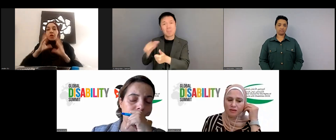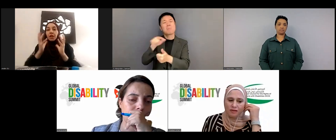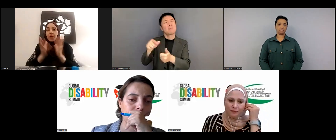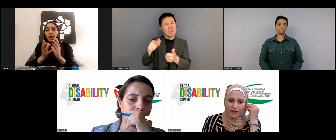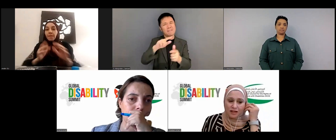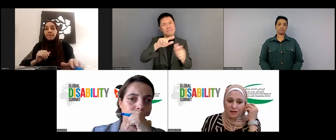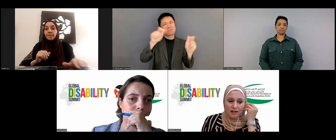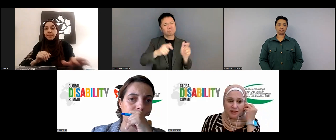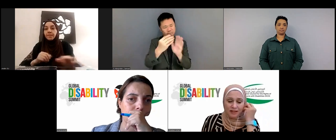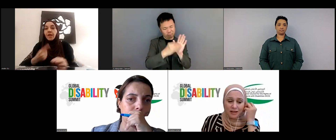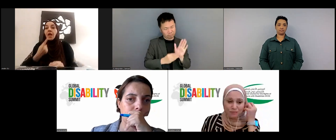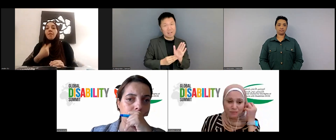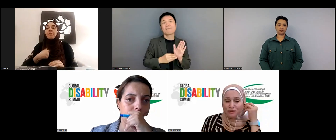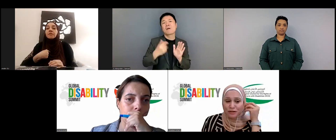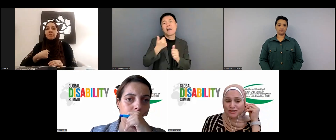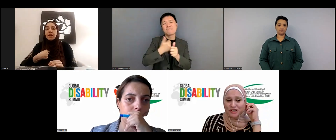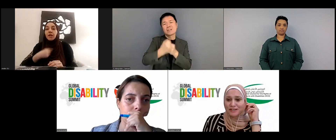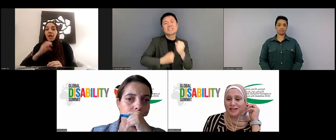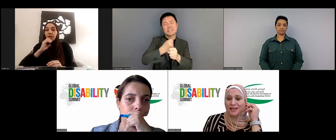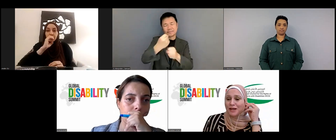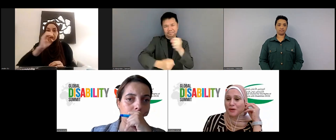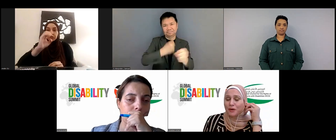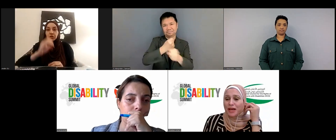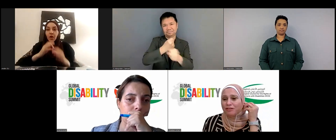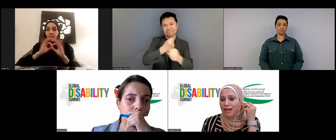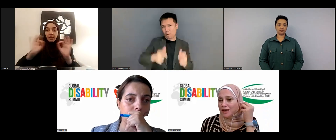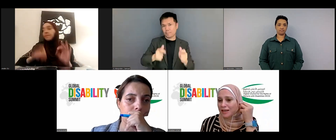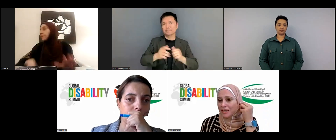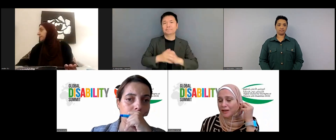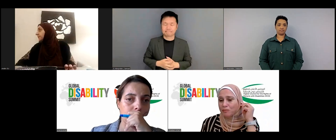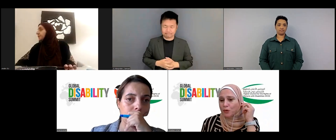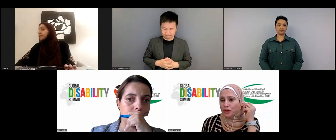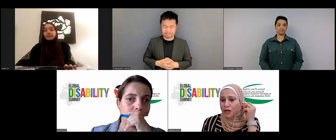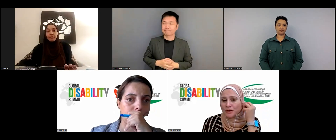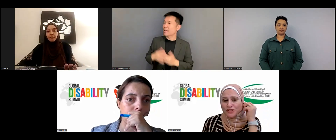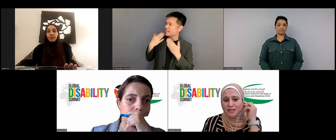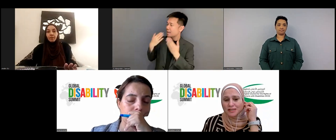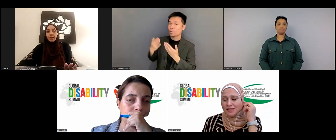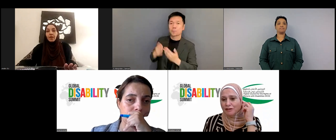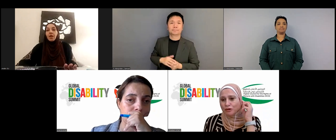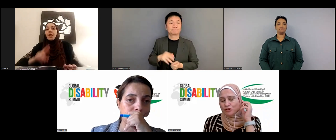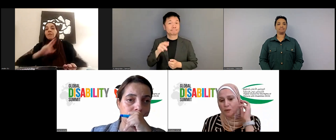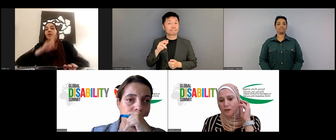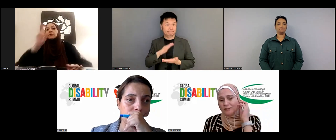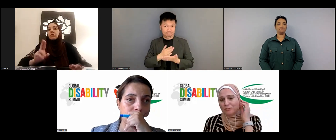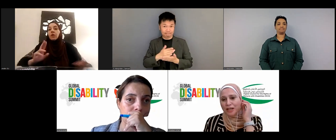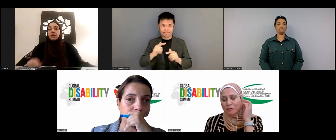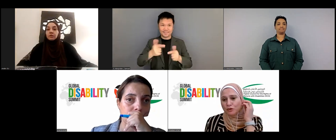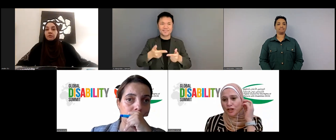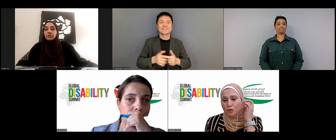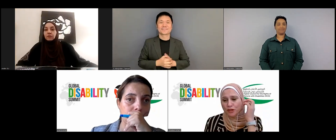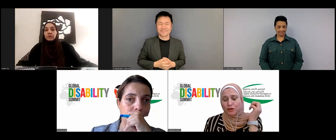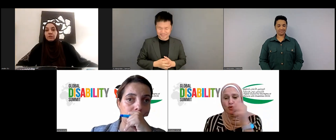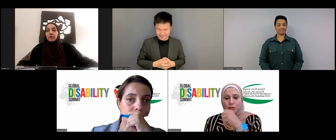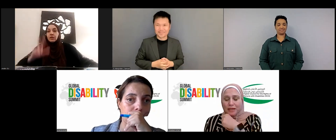Kadir. Yeah, thank you very much, Greta. We have like more 3 questions. Unfortunately, we will not be able